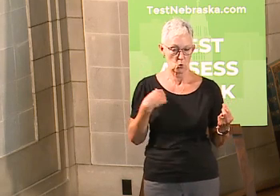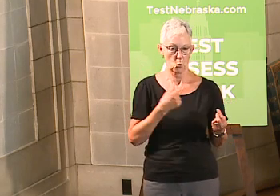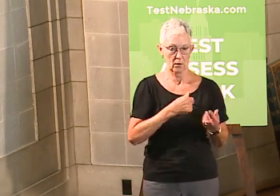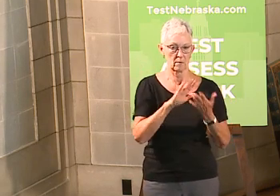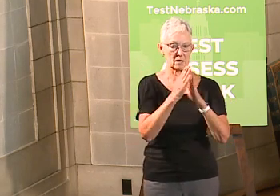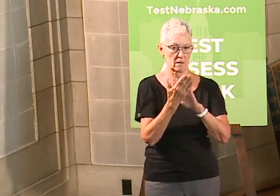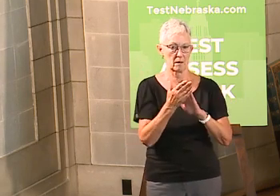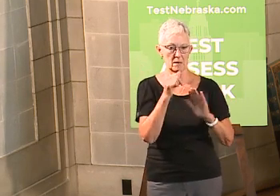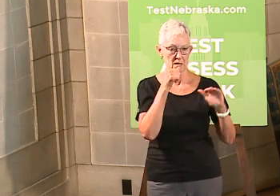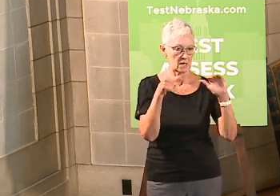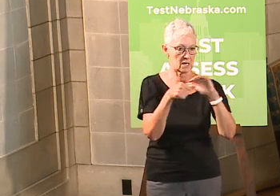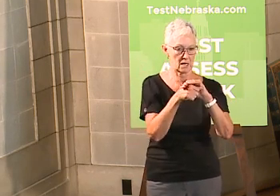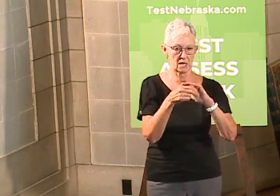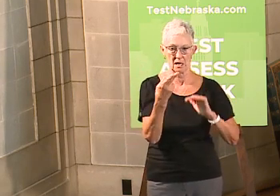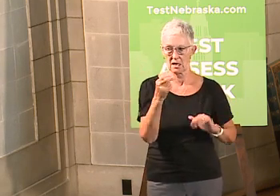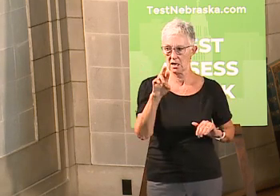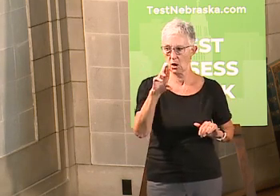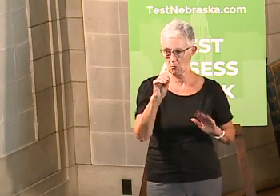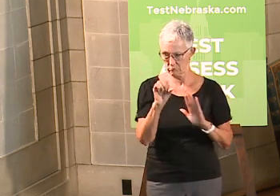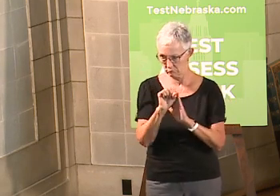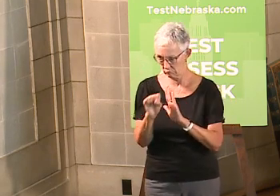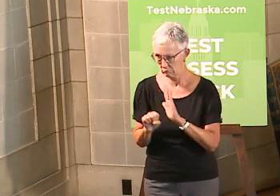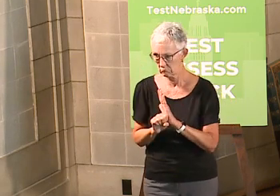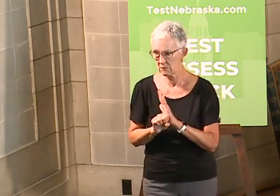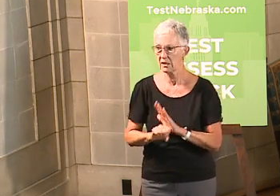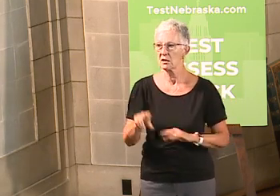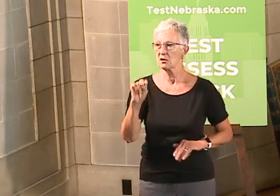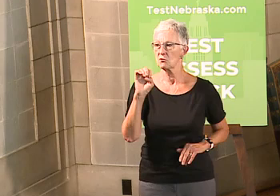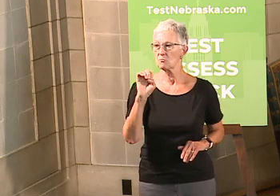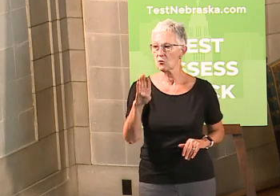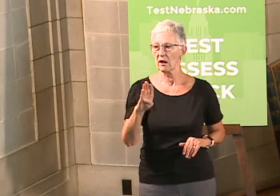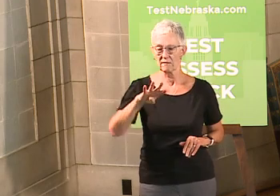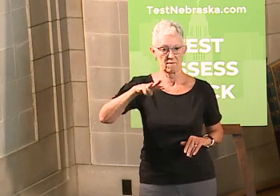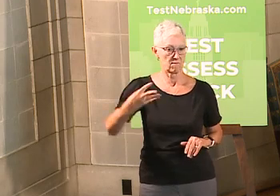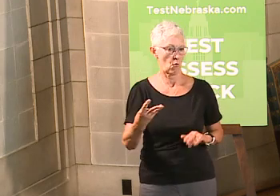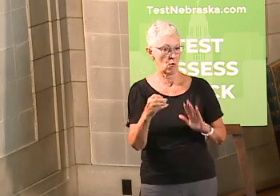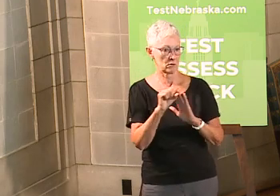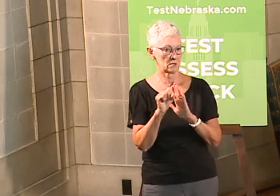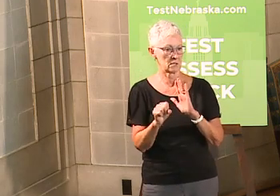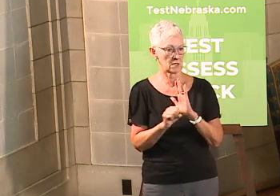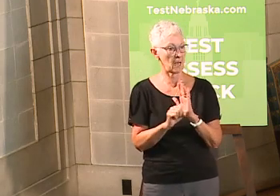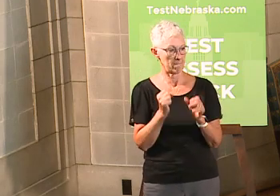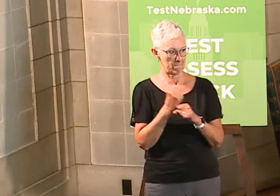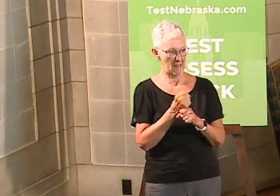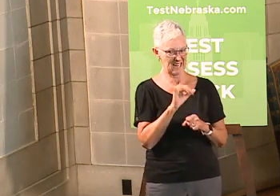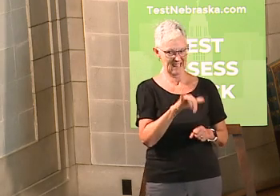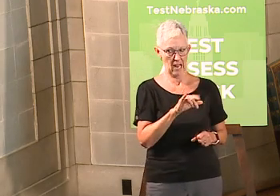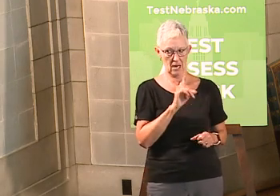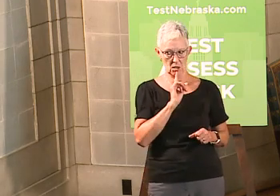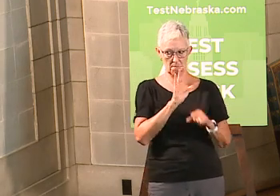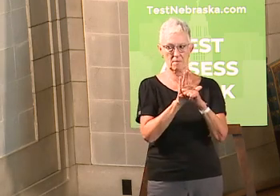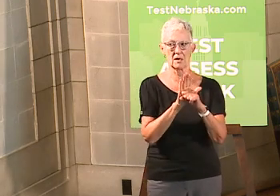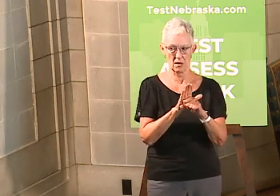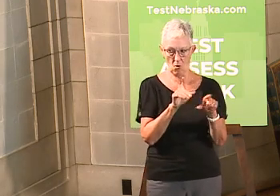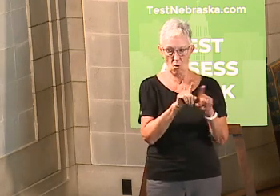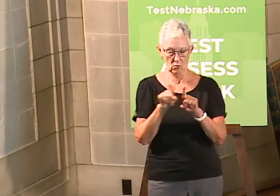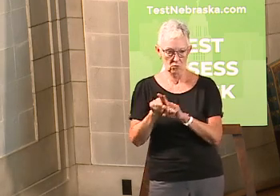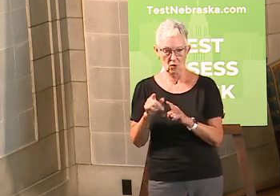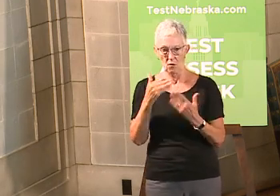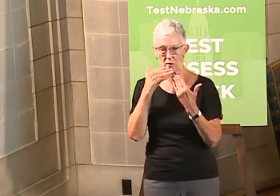state. Nebraska, as you've heard, is the fourth step, making this pledge. I'd also like to thank Congressman Bacon's office as